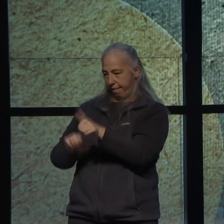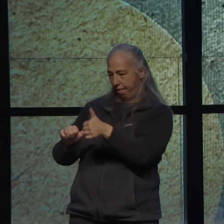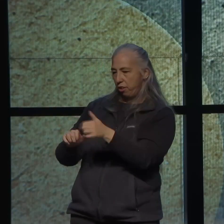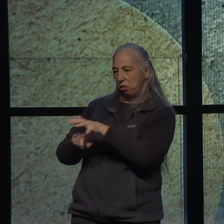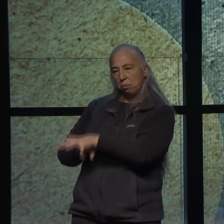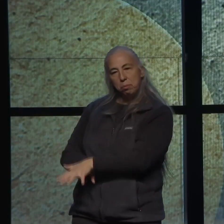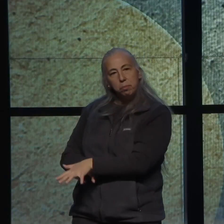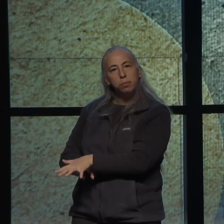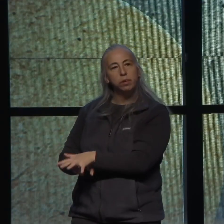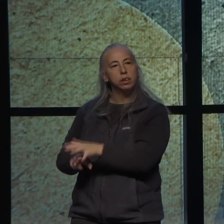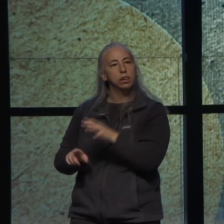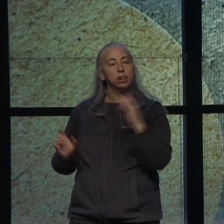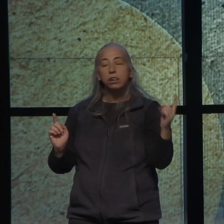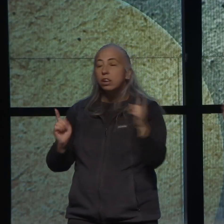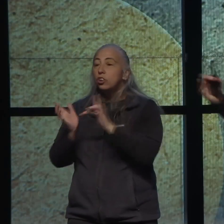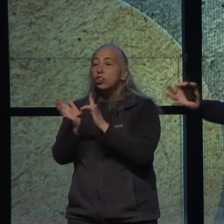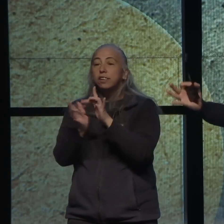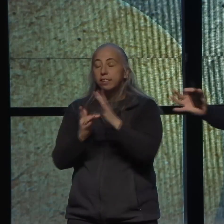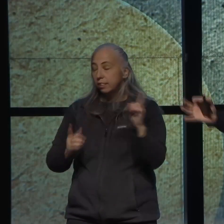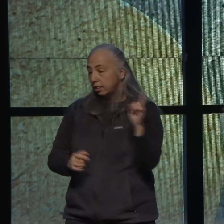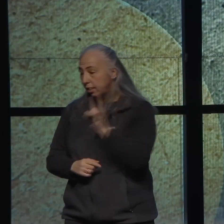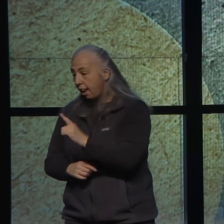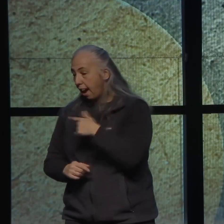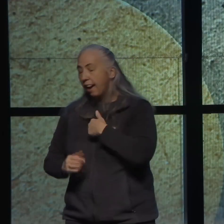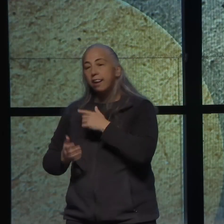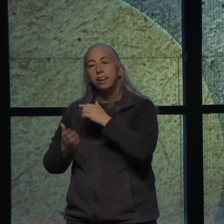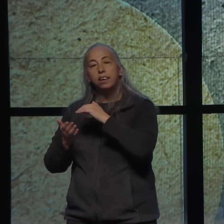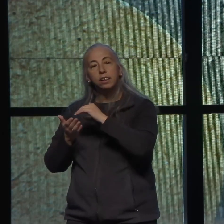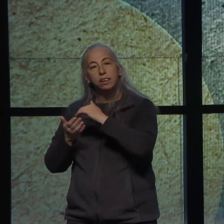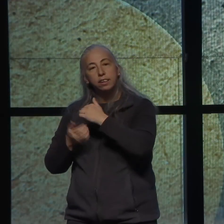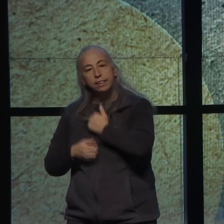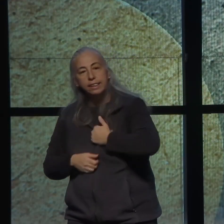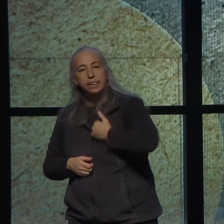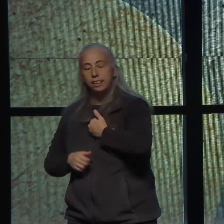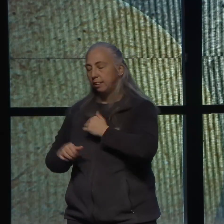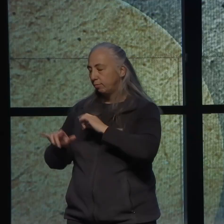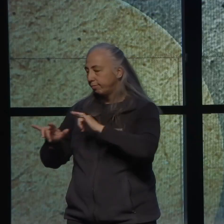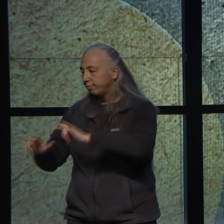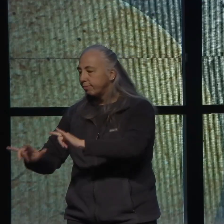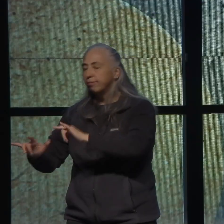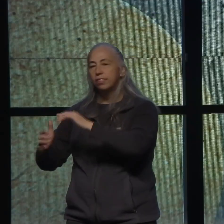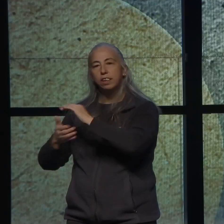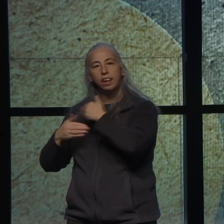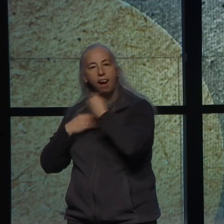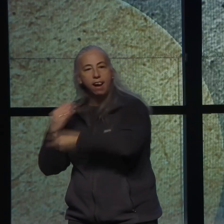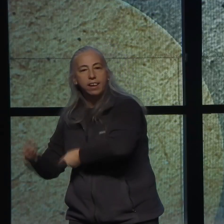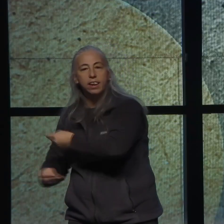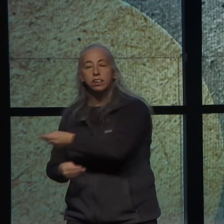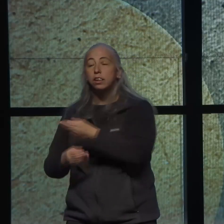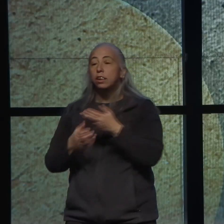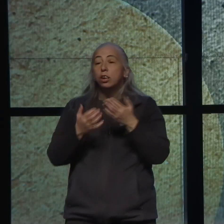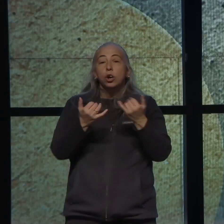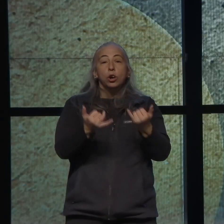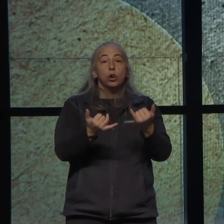and grace and kindness. The sick were marginalized. Not that we do that